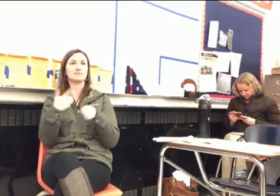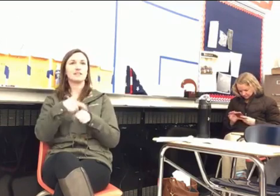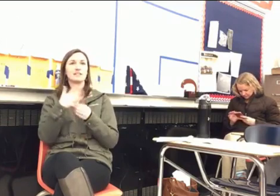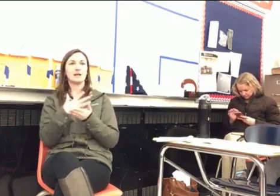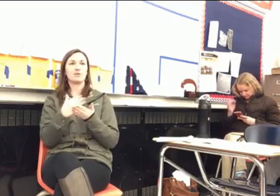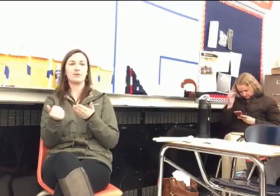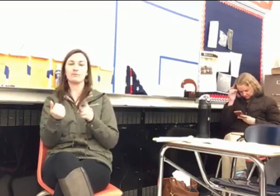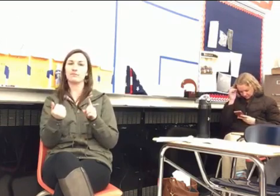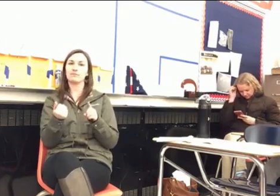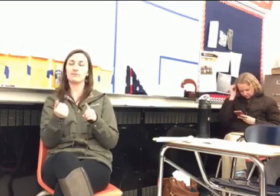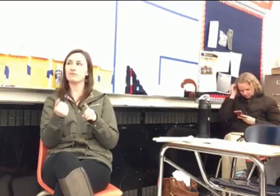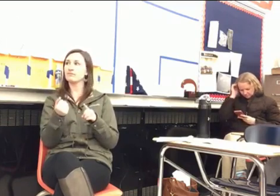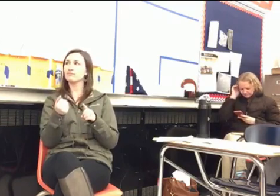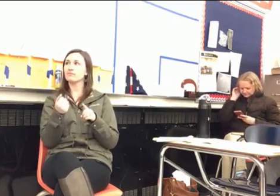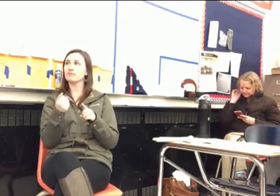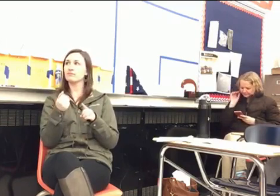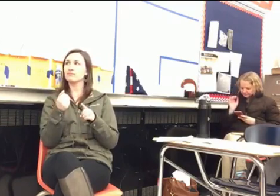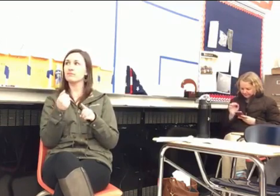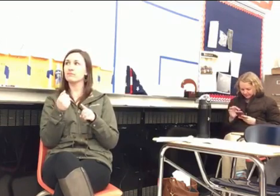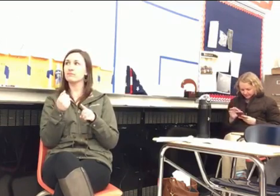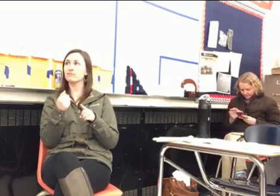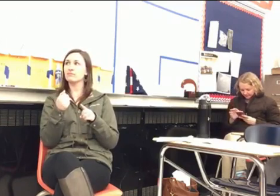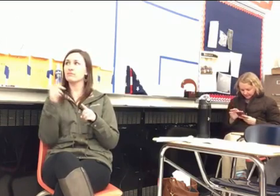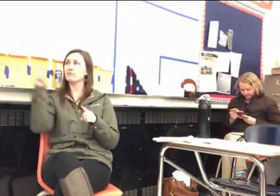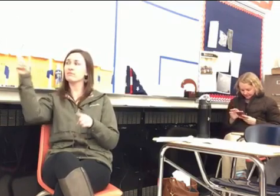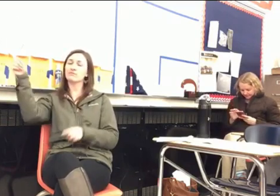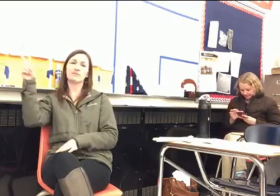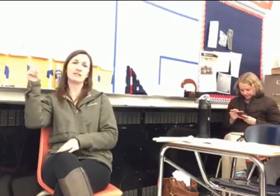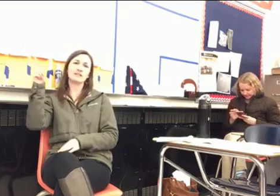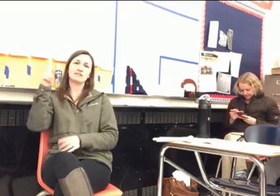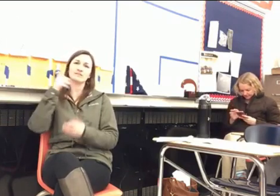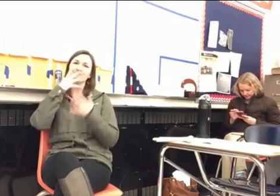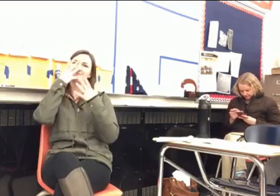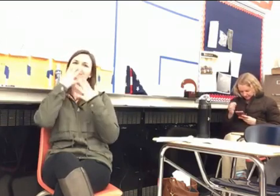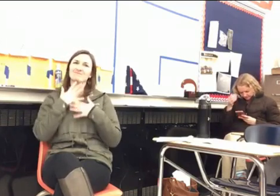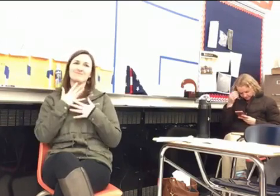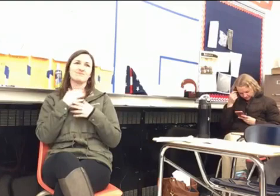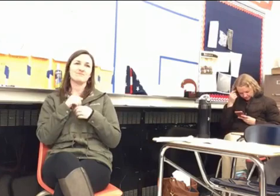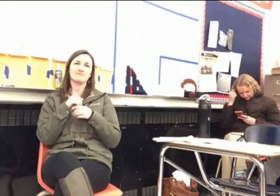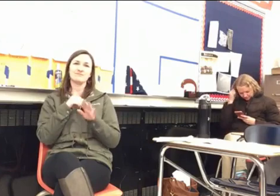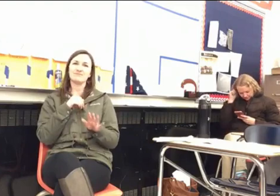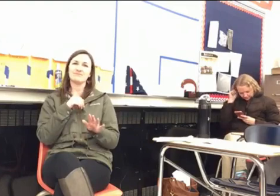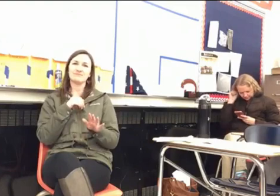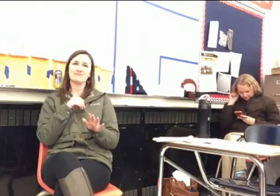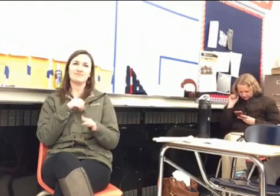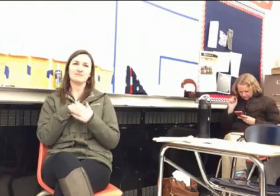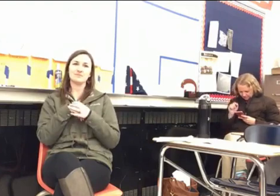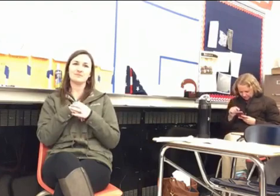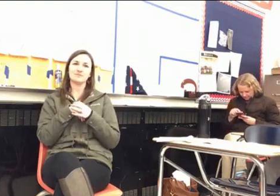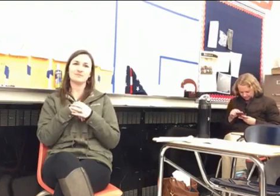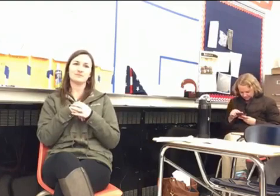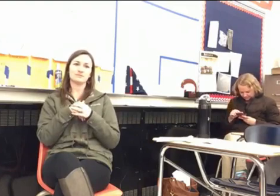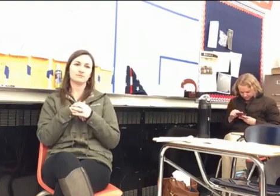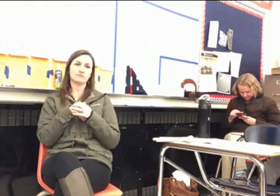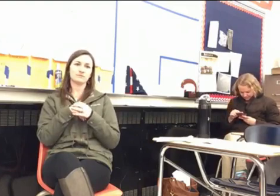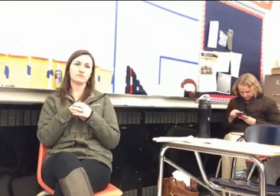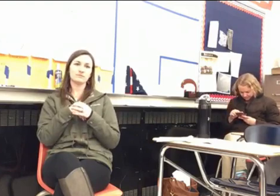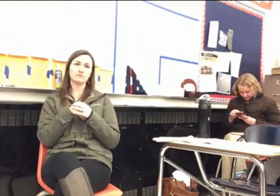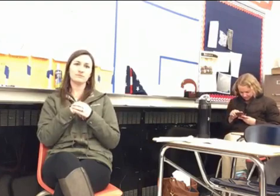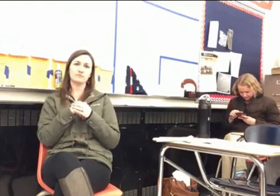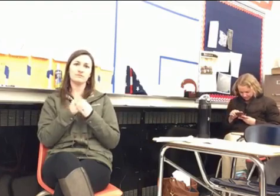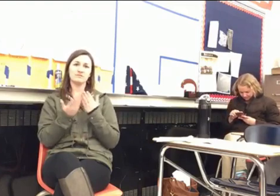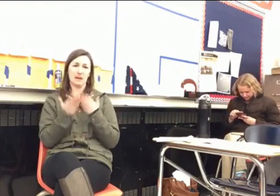We'll have to cover this, unfortunately, in that video. This is really, really important. So I don't think that they had it on here, but if you look right at the top of